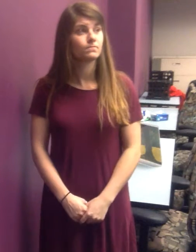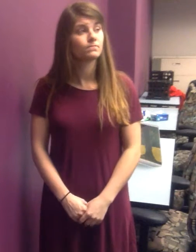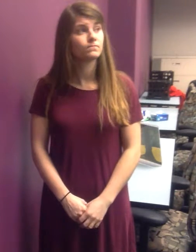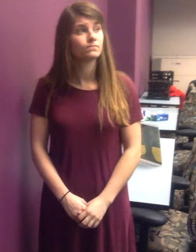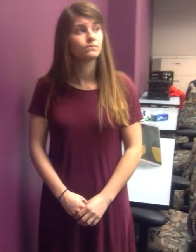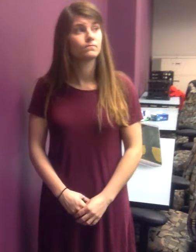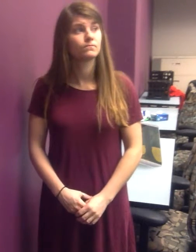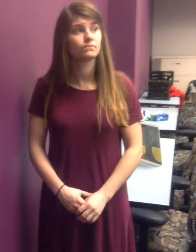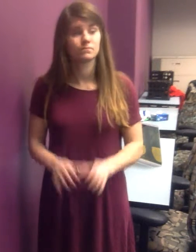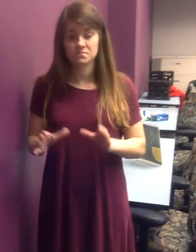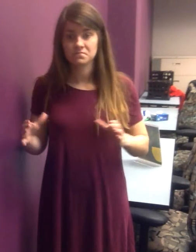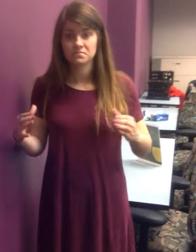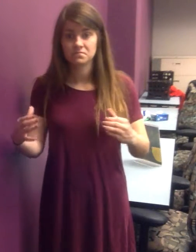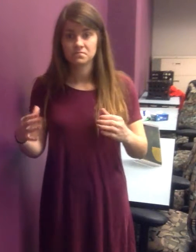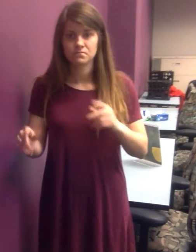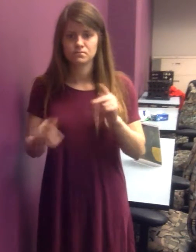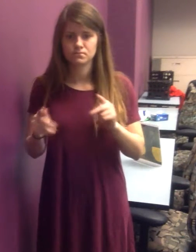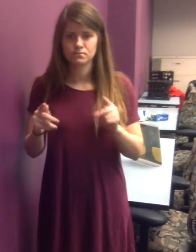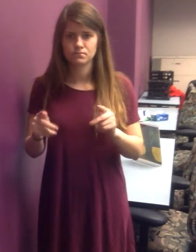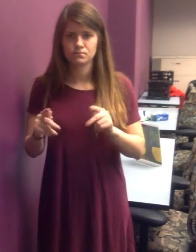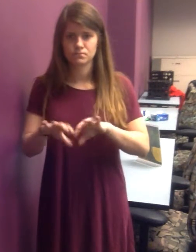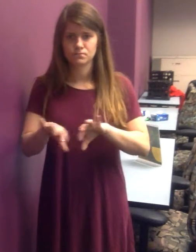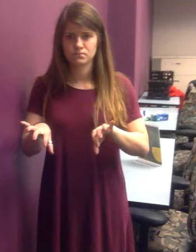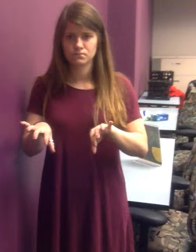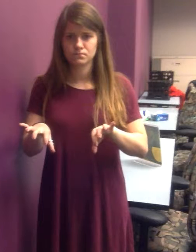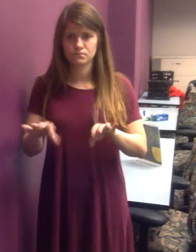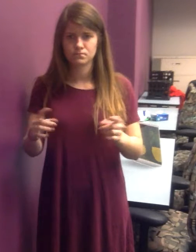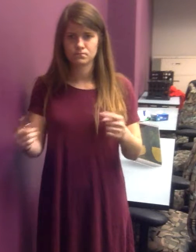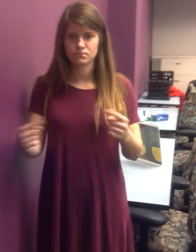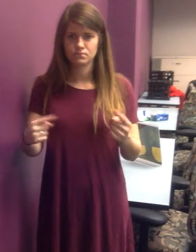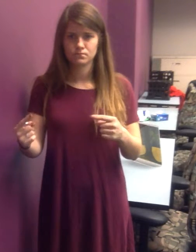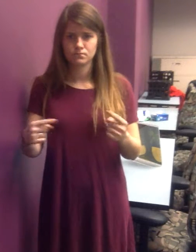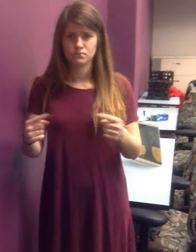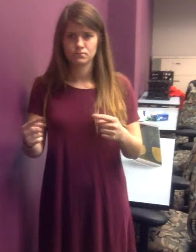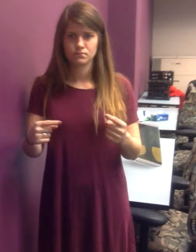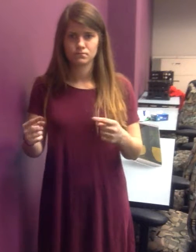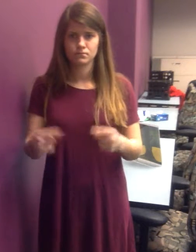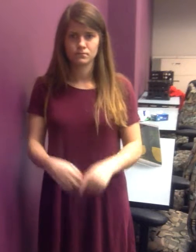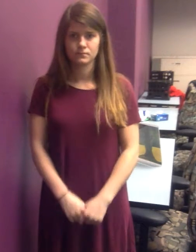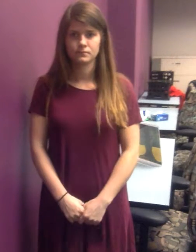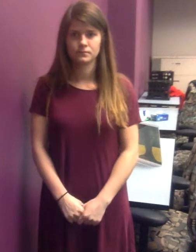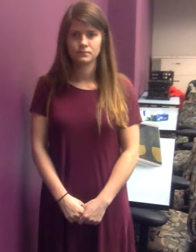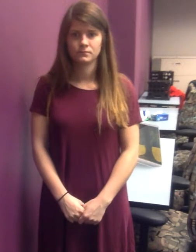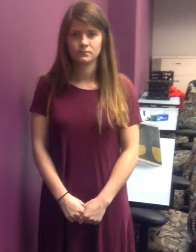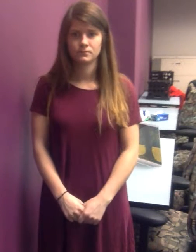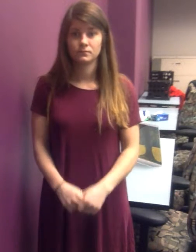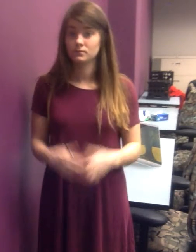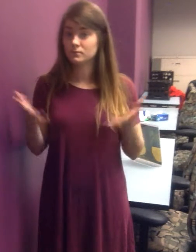stage where opposing views would get equal time. Professor Schrae, you just heard with Dr. Michael. Pro-cap and trade lawmakers would call leading